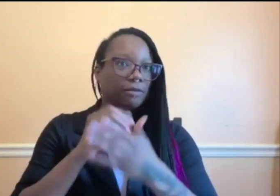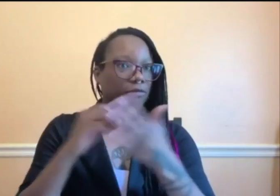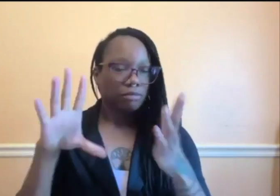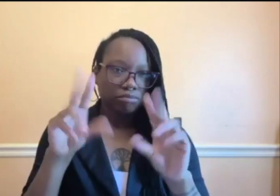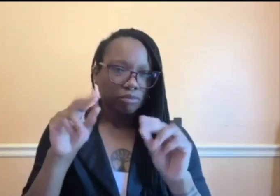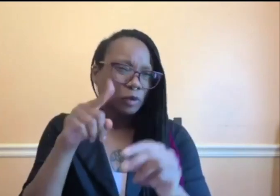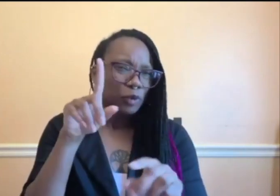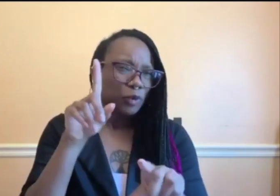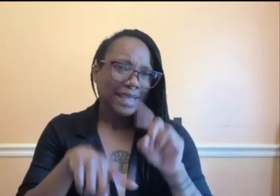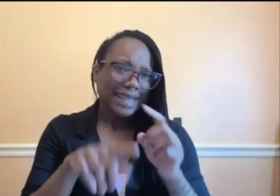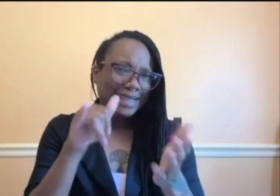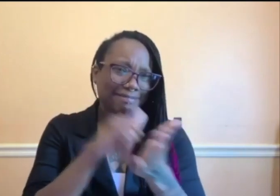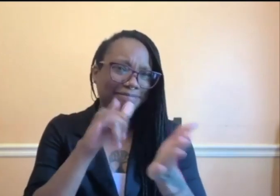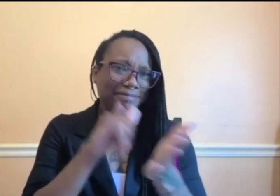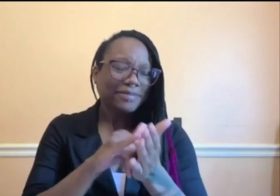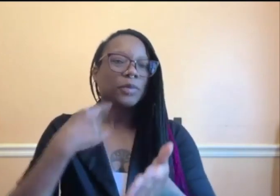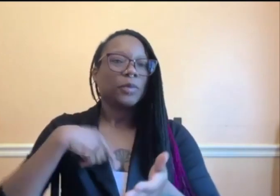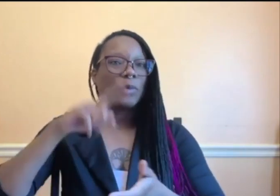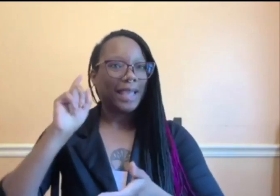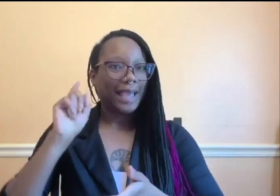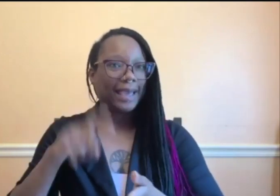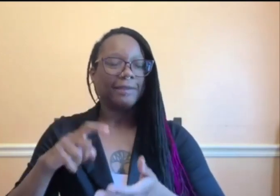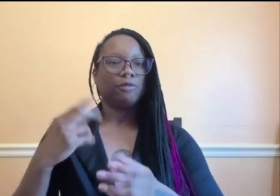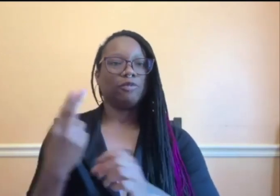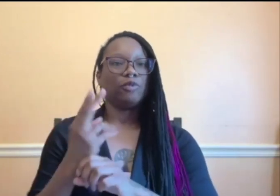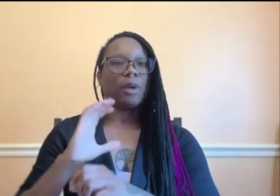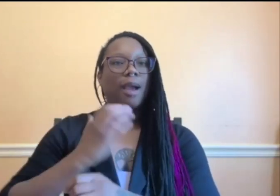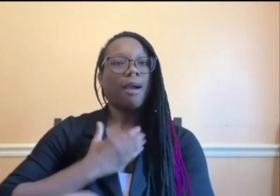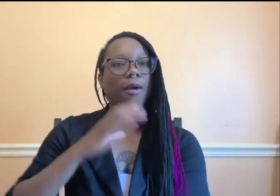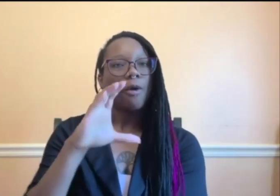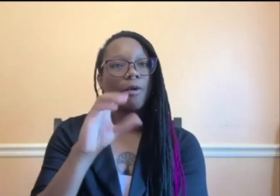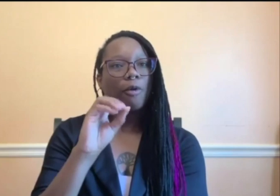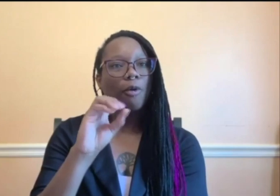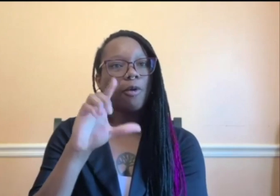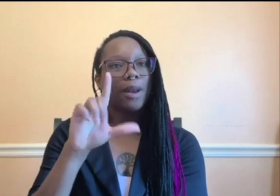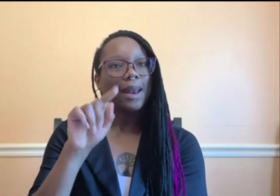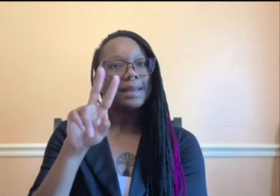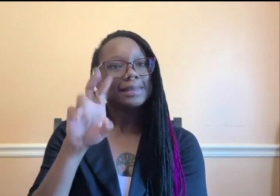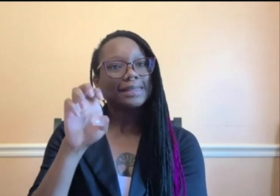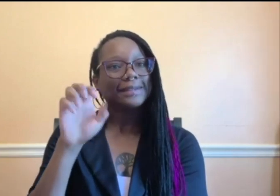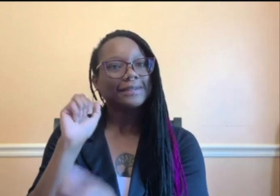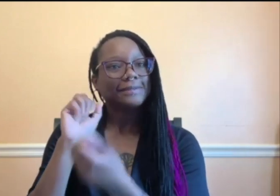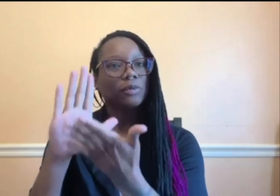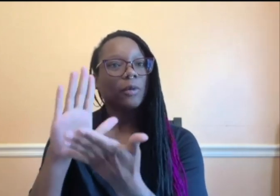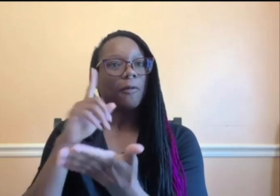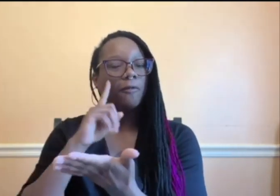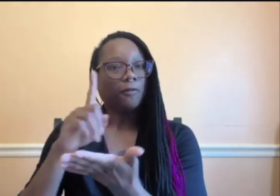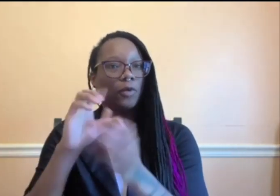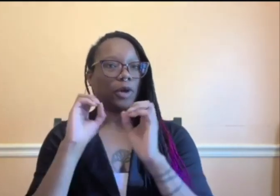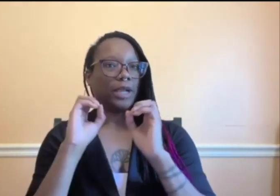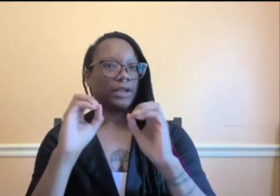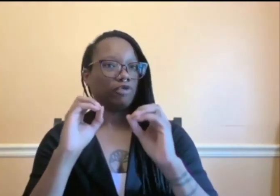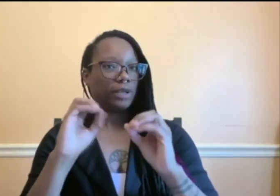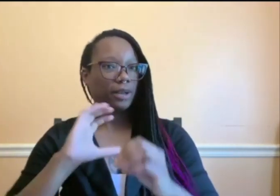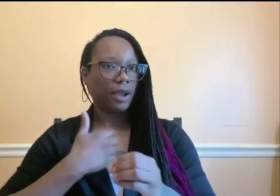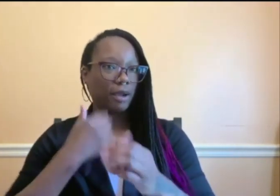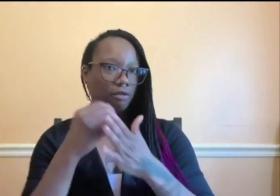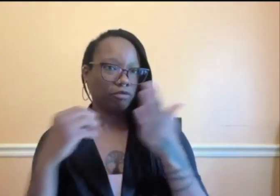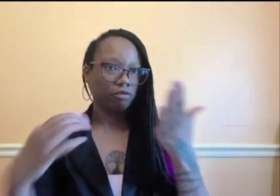those benefits of that experience is something that you can't take away from them. And having that collective approach, I think